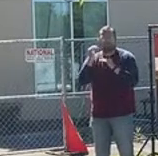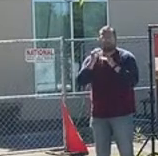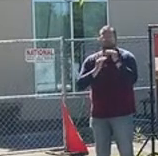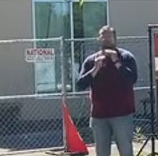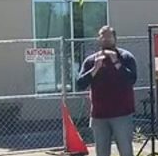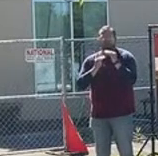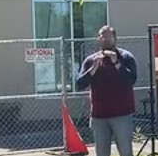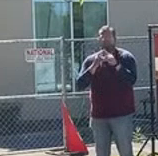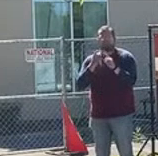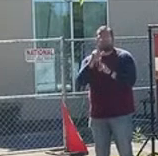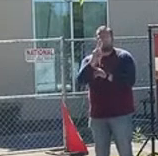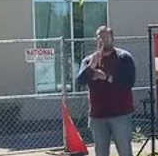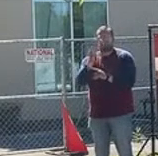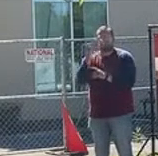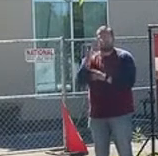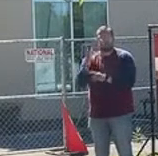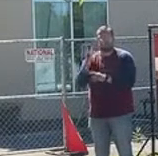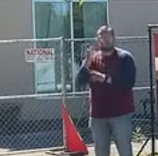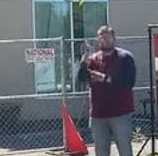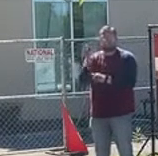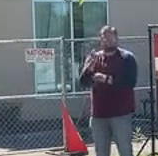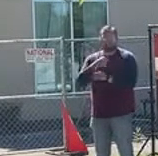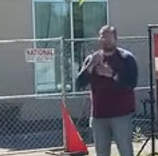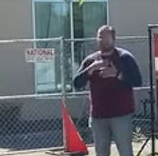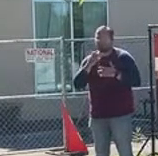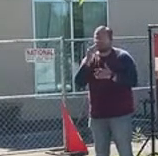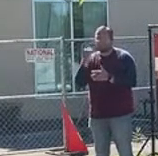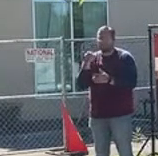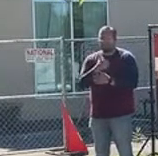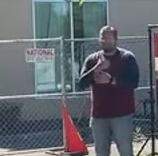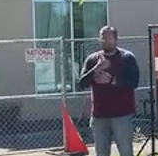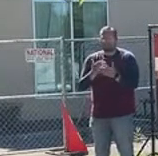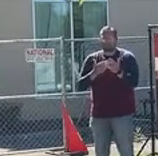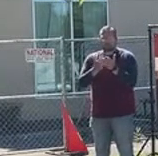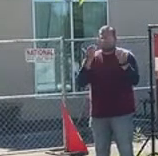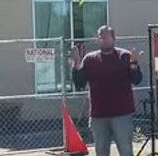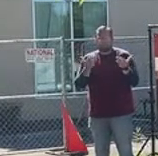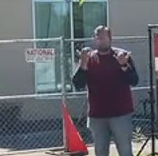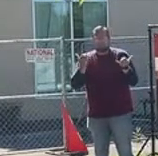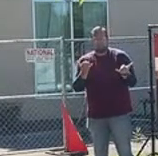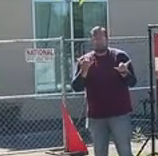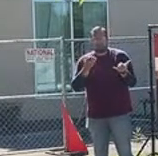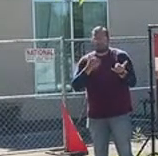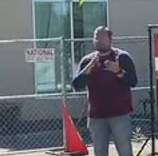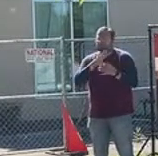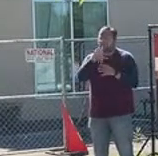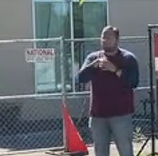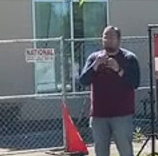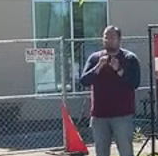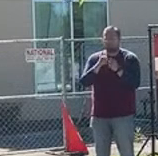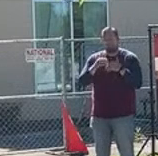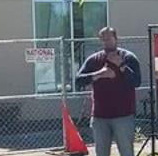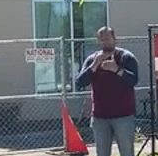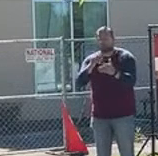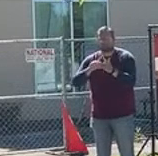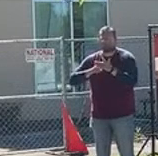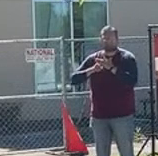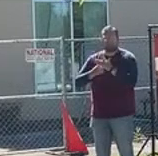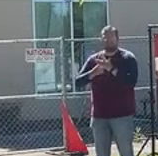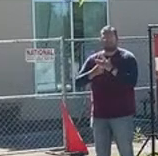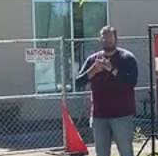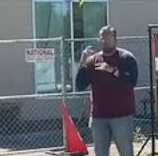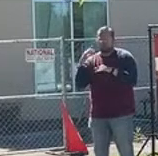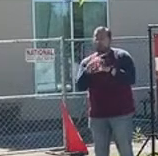the 2018 bond. I'm happy to see us reach this point, having been part of the process since the beginning. In the